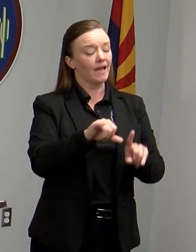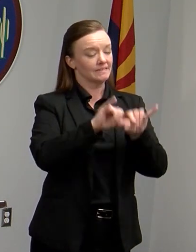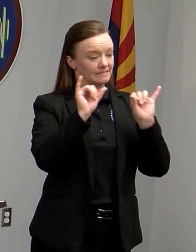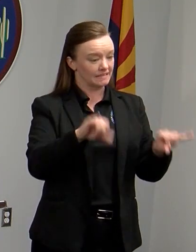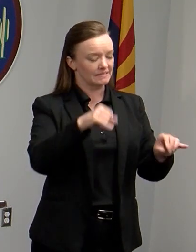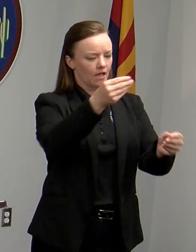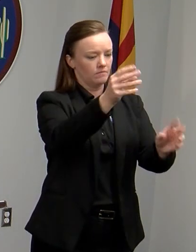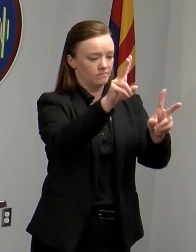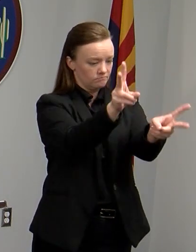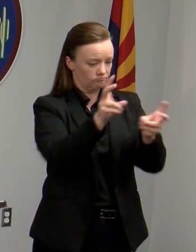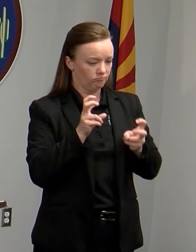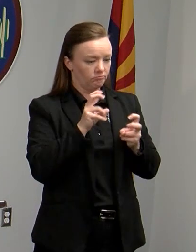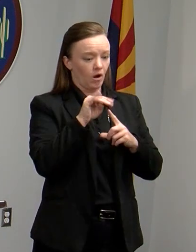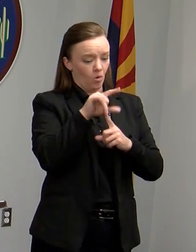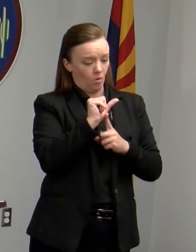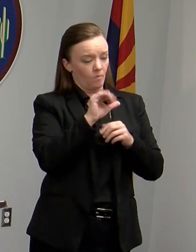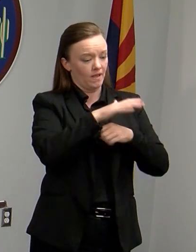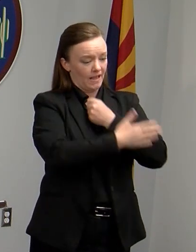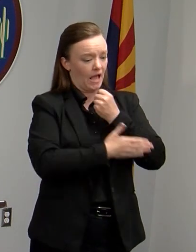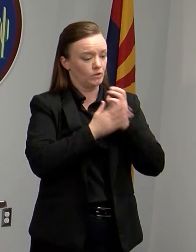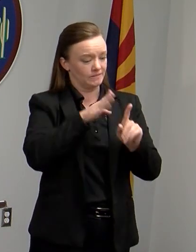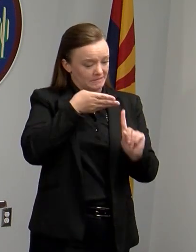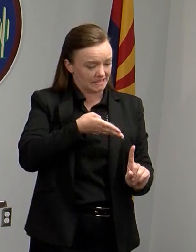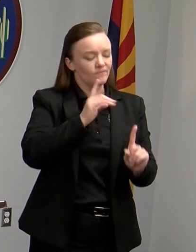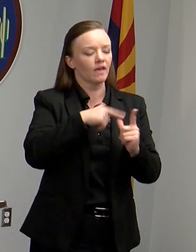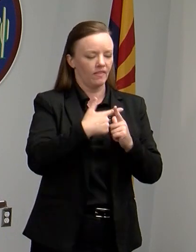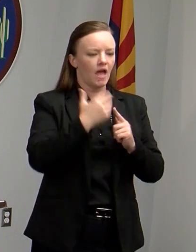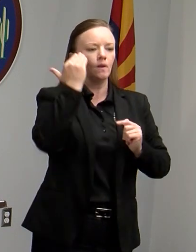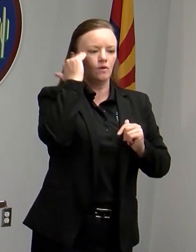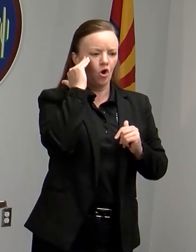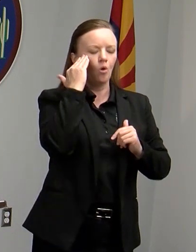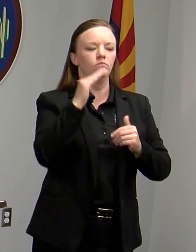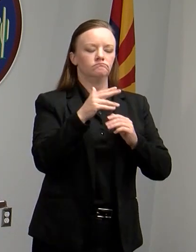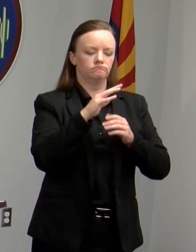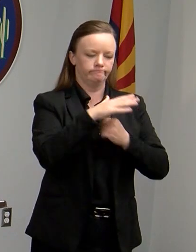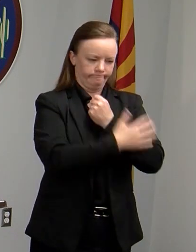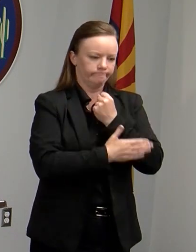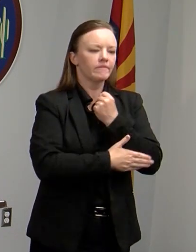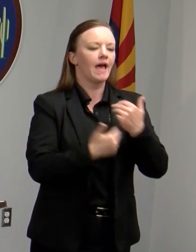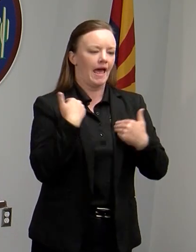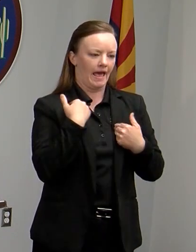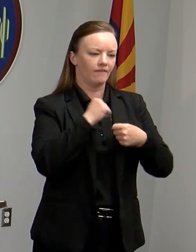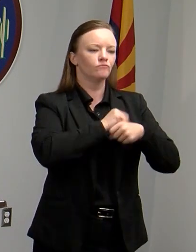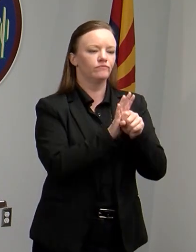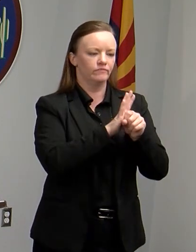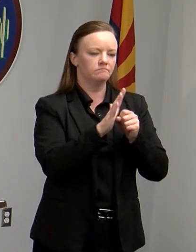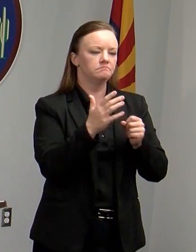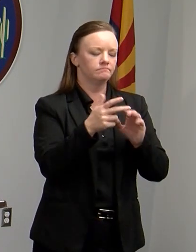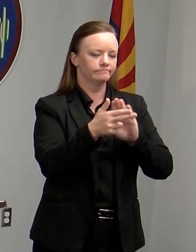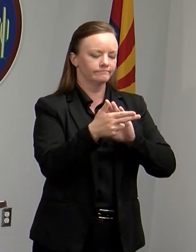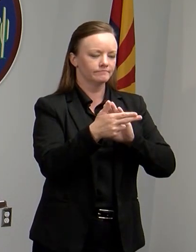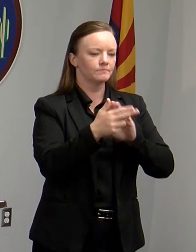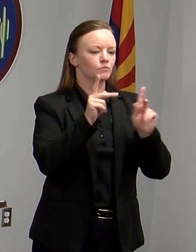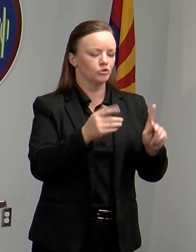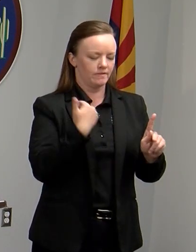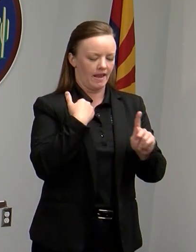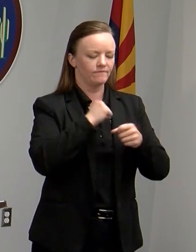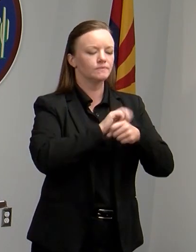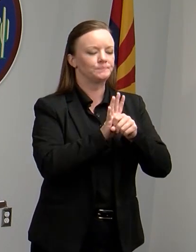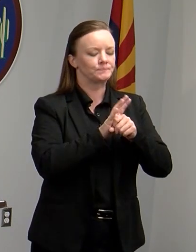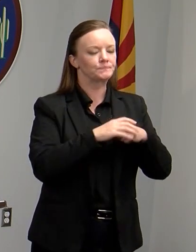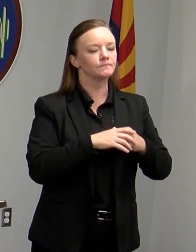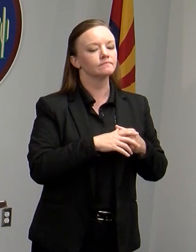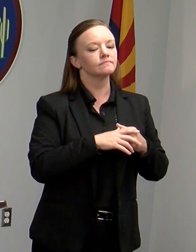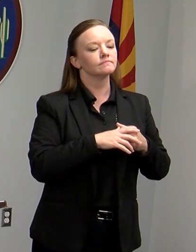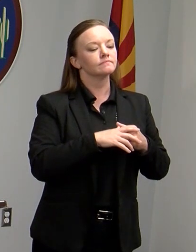positive case of COVID-19. So the investigator will review that result, pull the information from the system, and